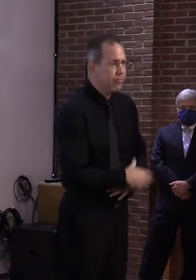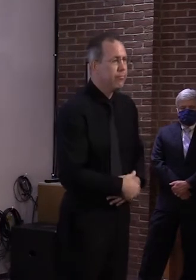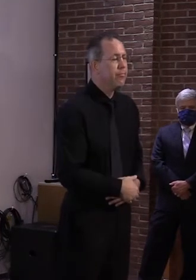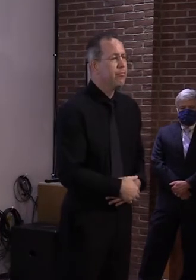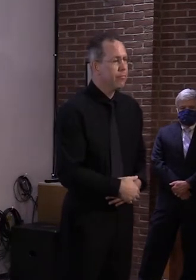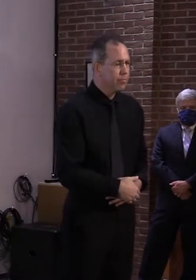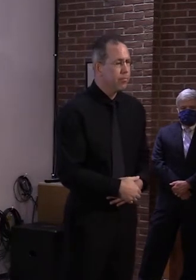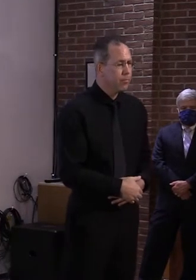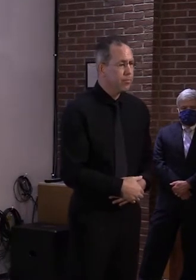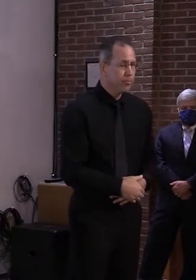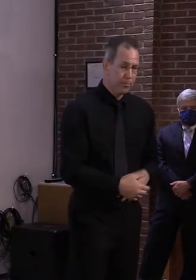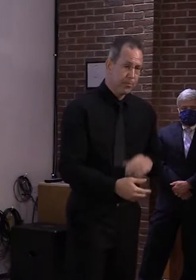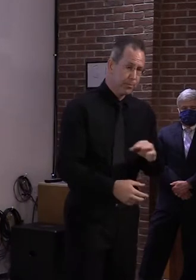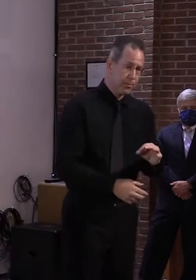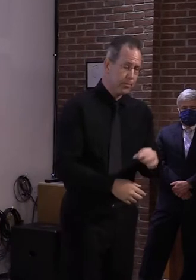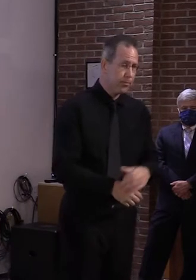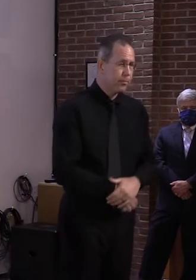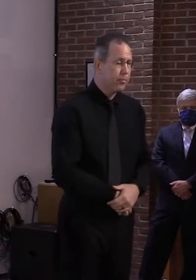Pete Hirschfeld, BPR.